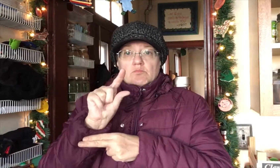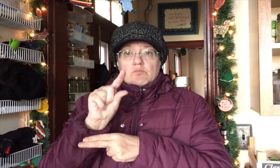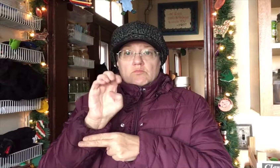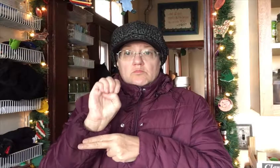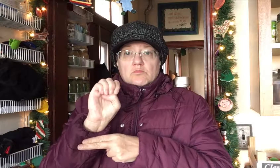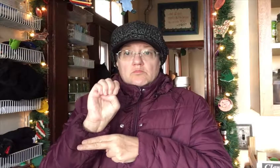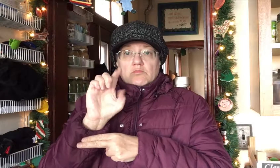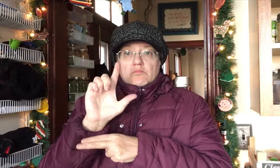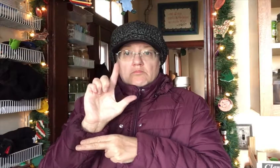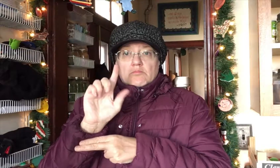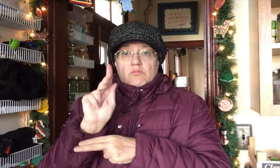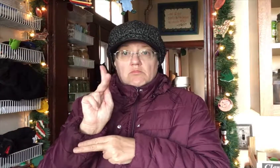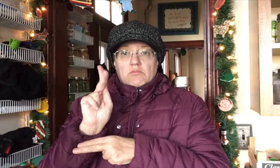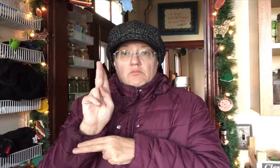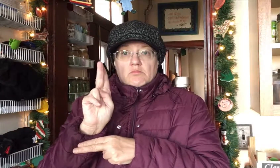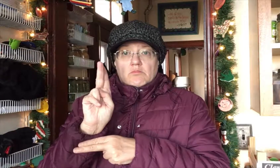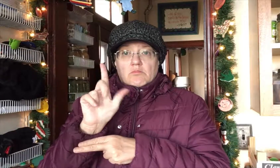a Hugelkultur.